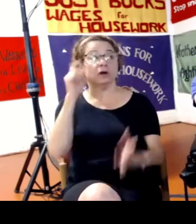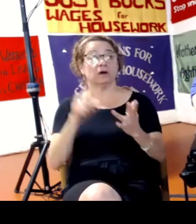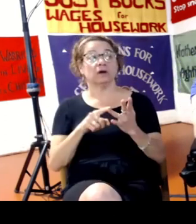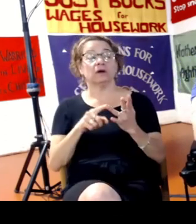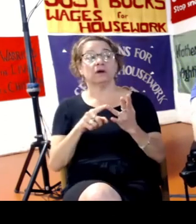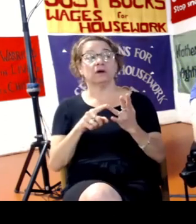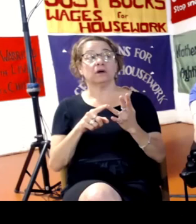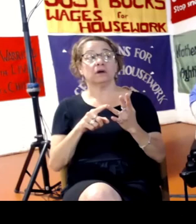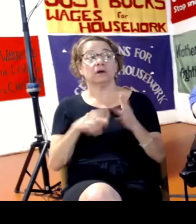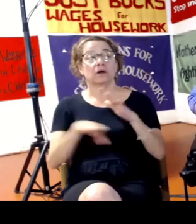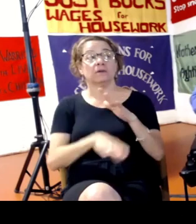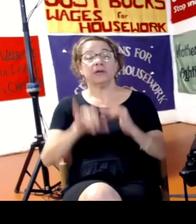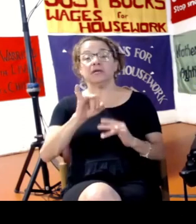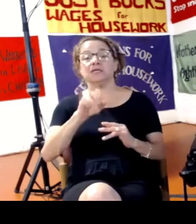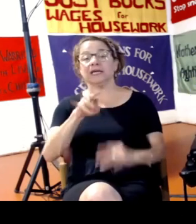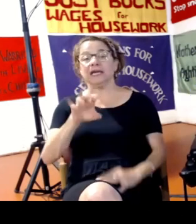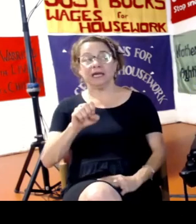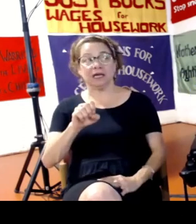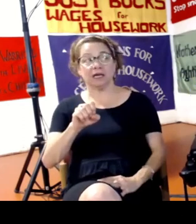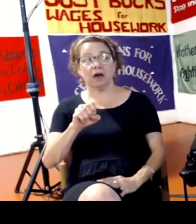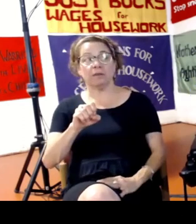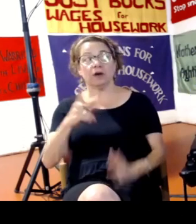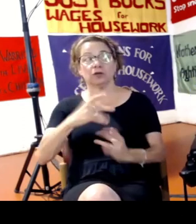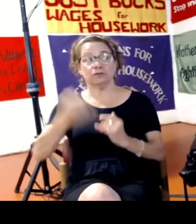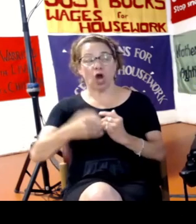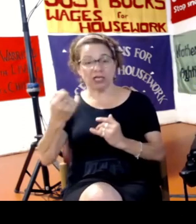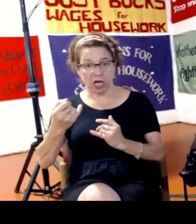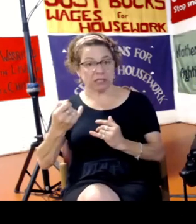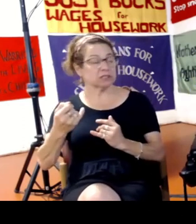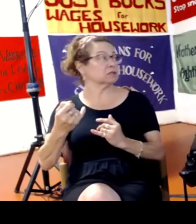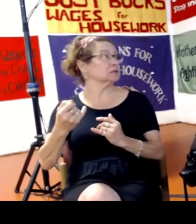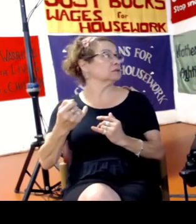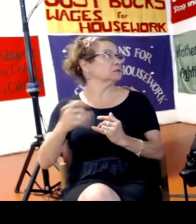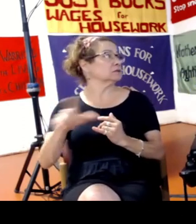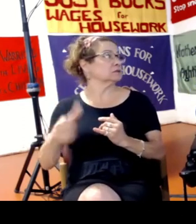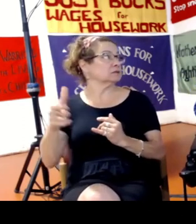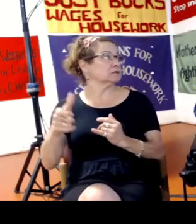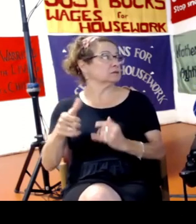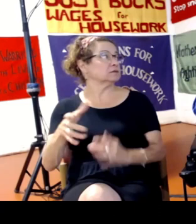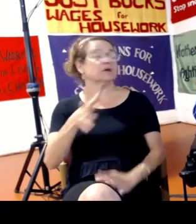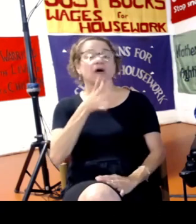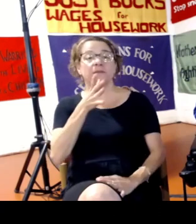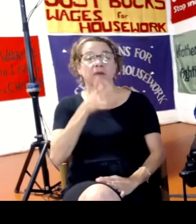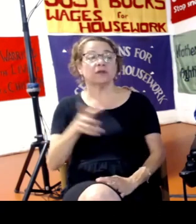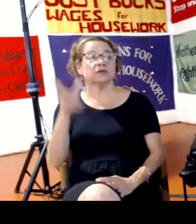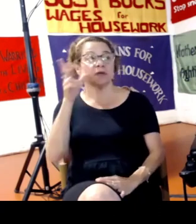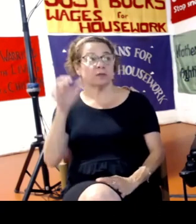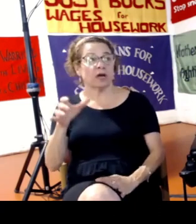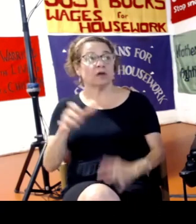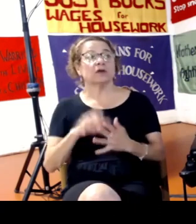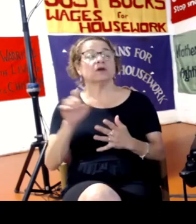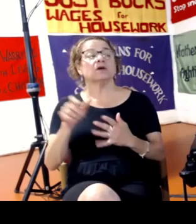basic income projects for mothers that are happening, which we'll hear more about. There's the natural farming in Andhra